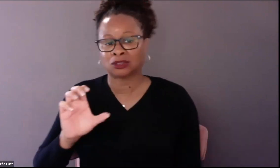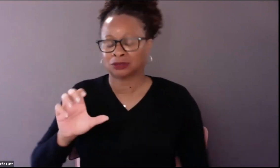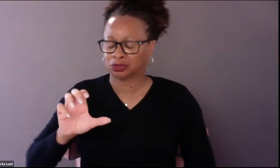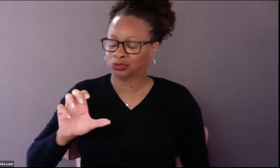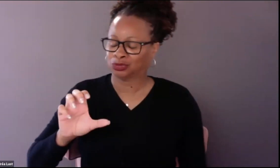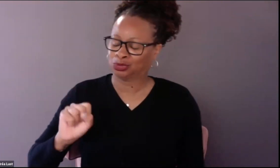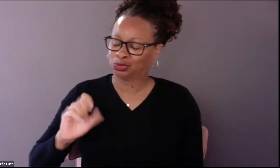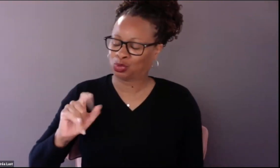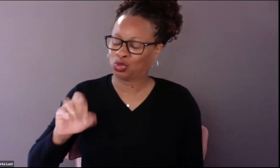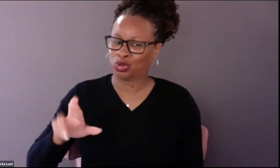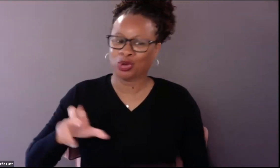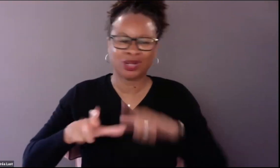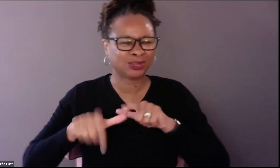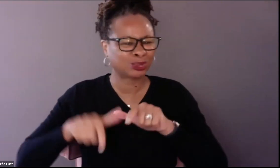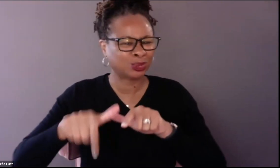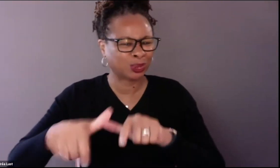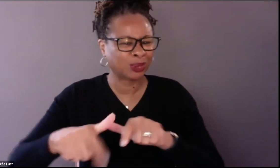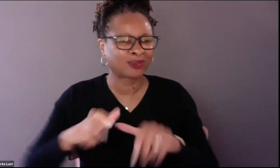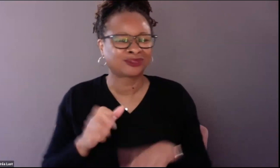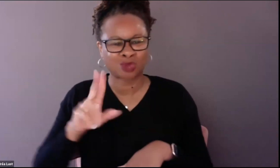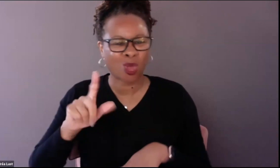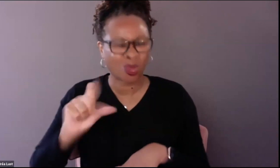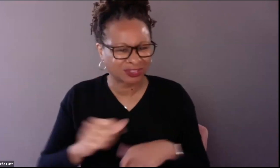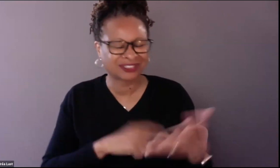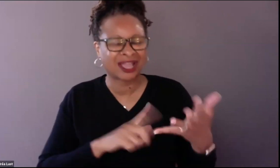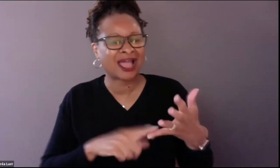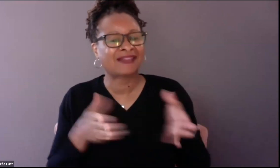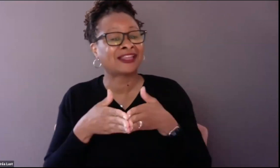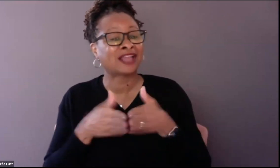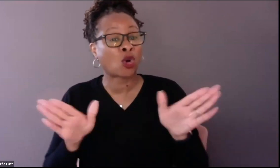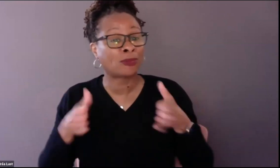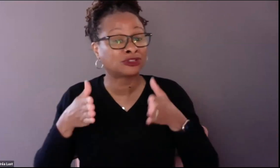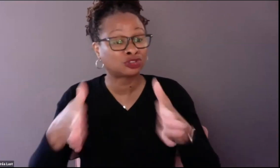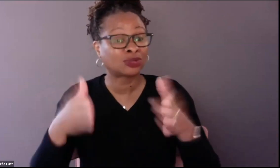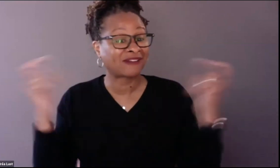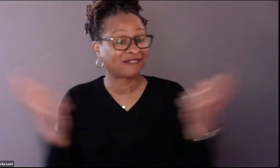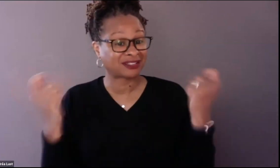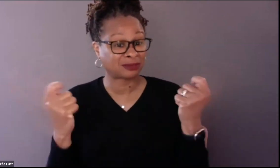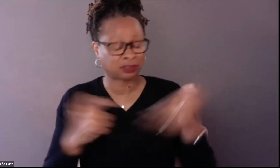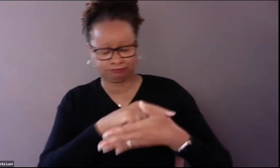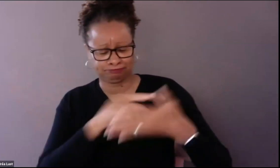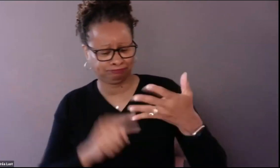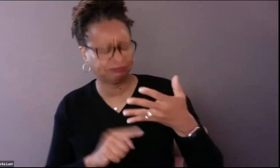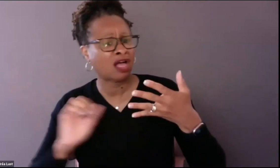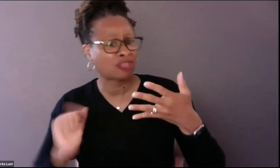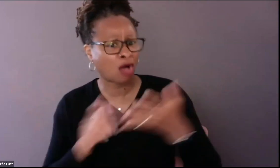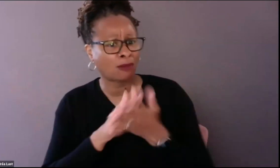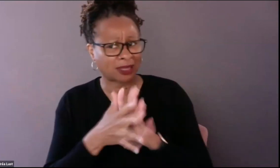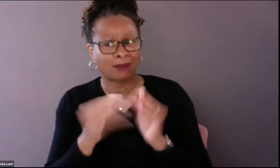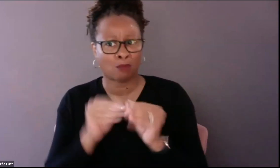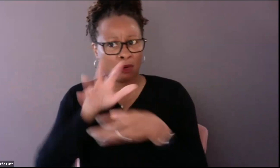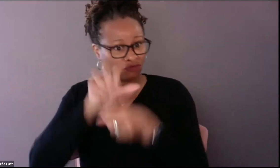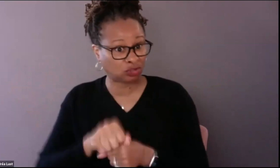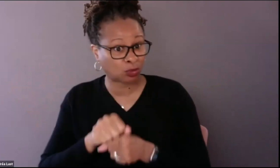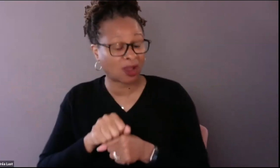open streets festivals. And these mobility events become ritualized